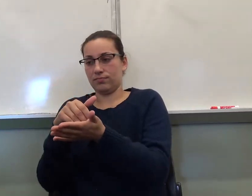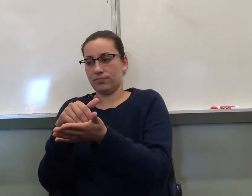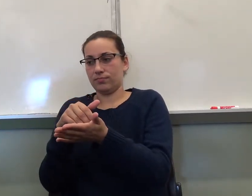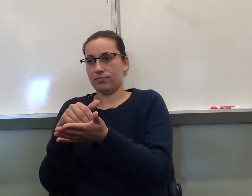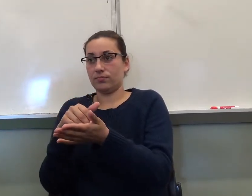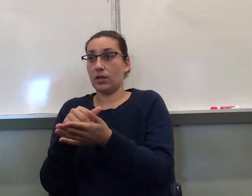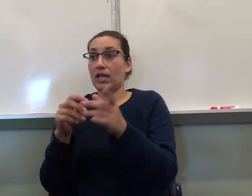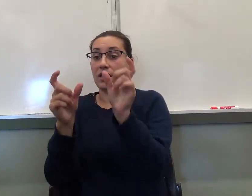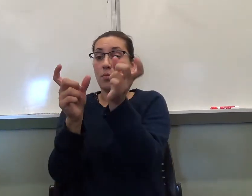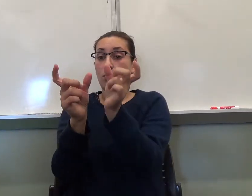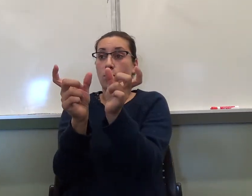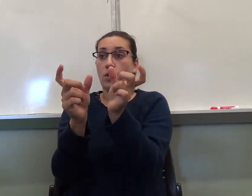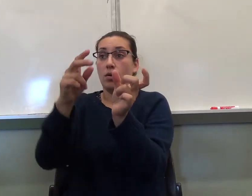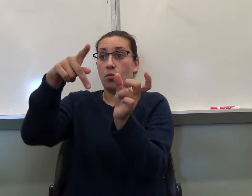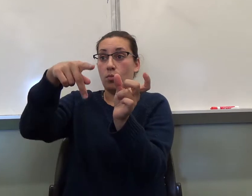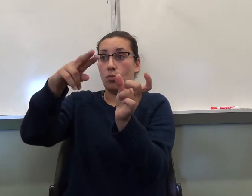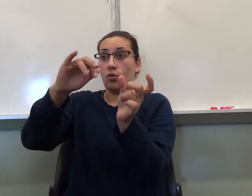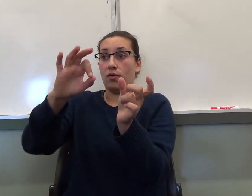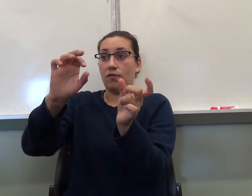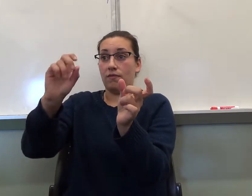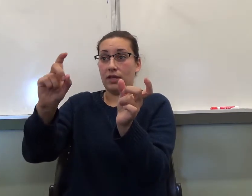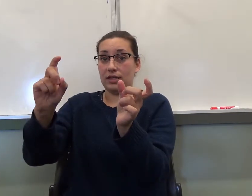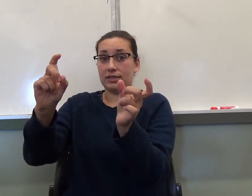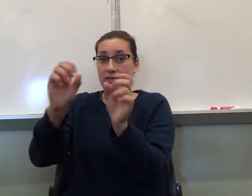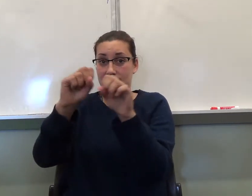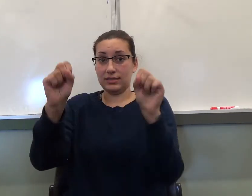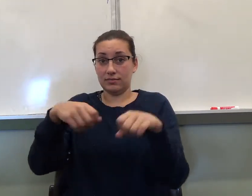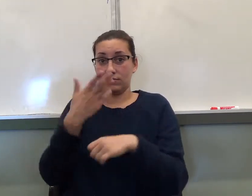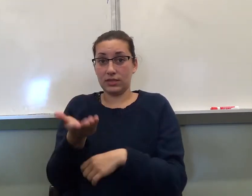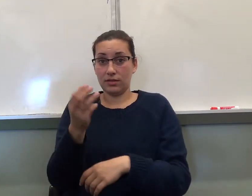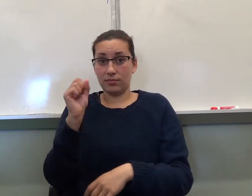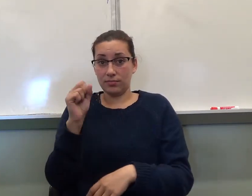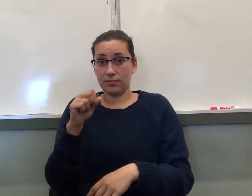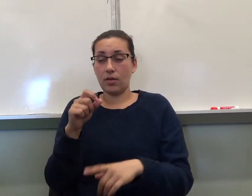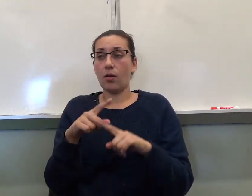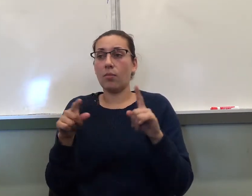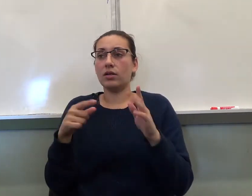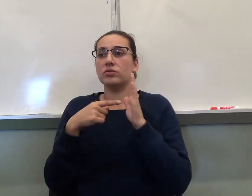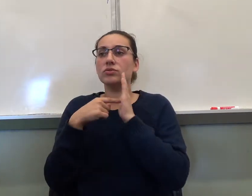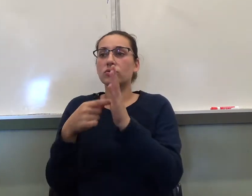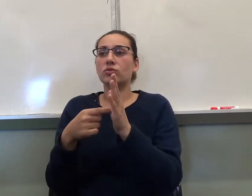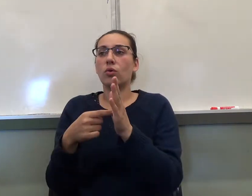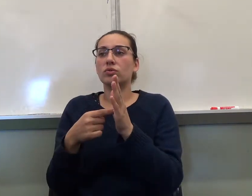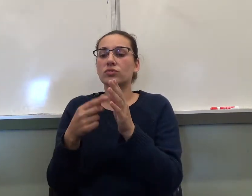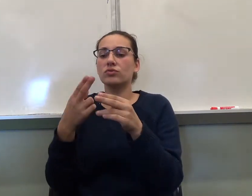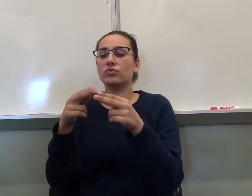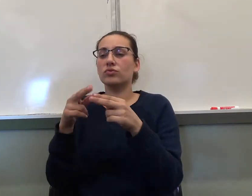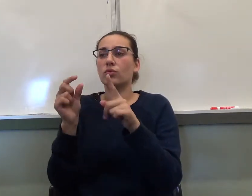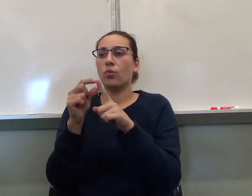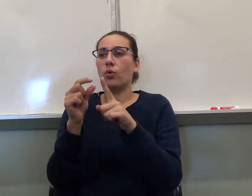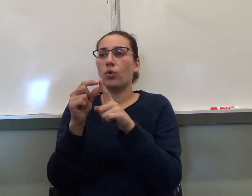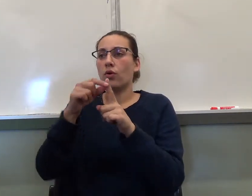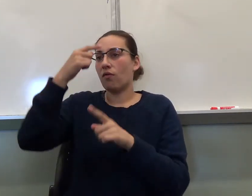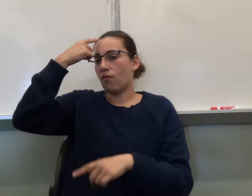written there. Not only is the prefix system there, but it shows you the abbreviation for a kilometer. And that